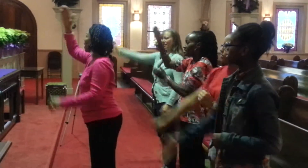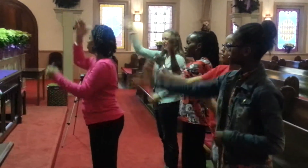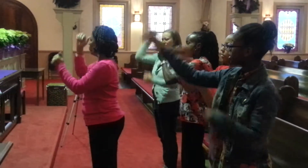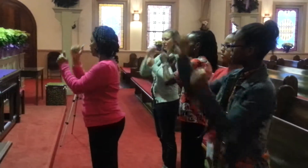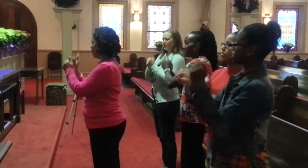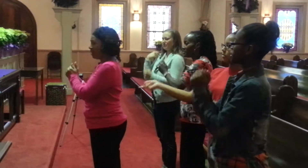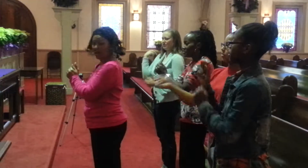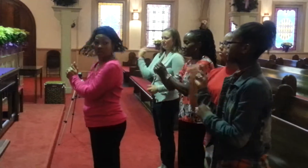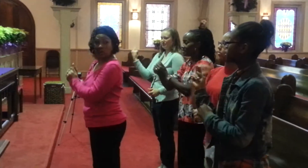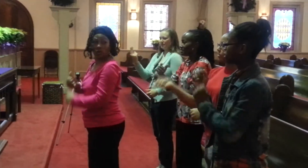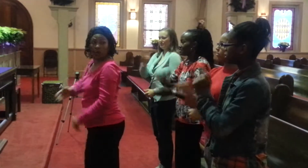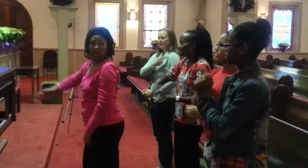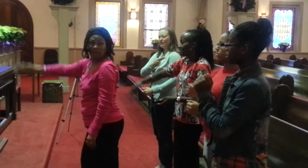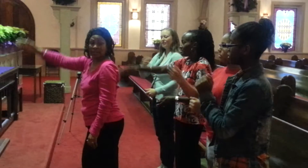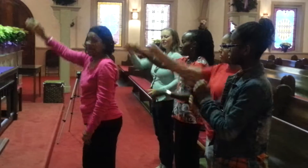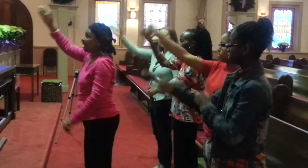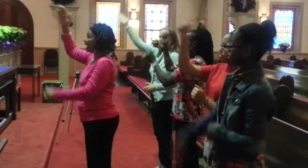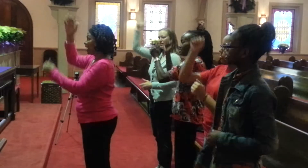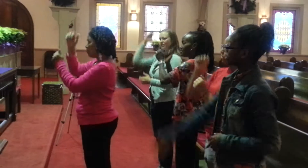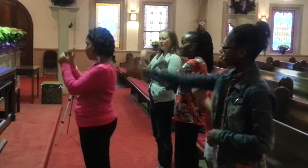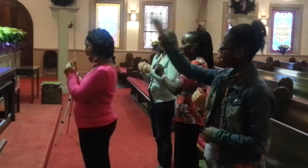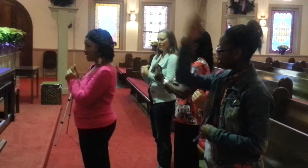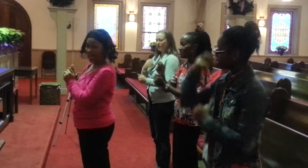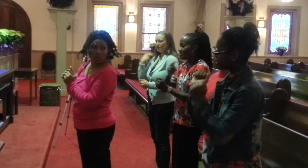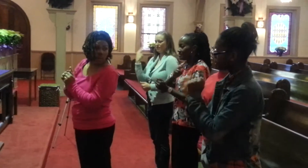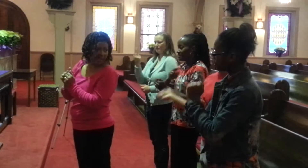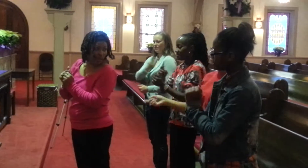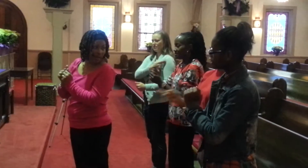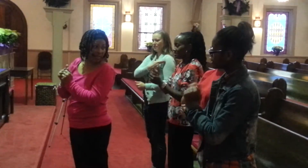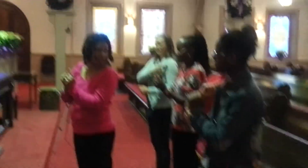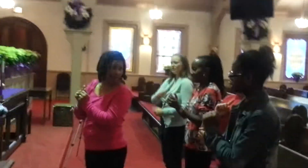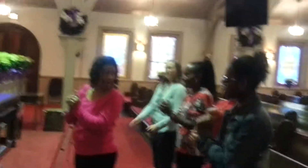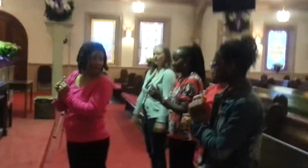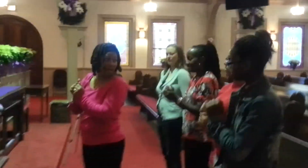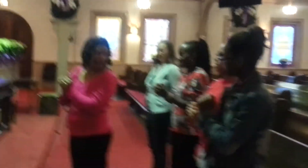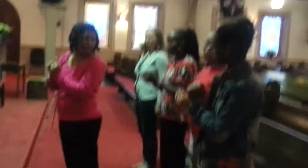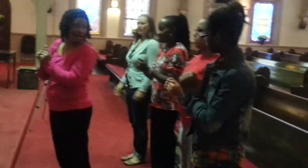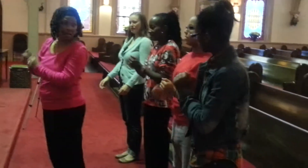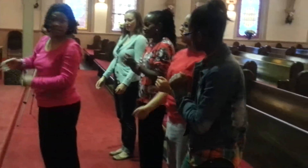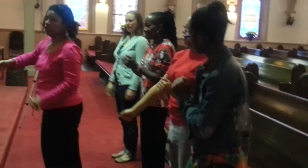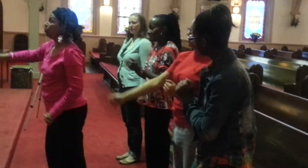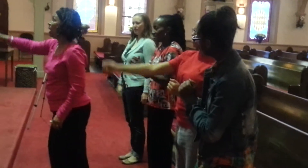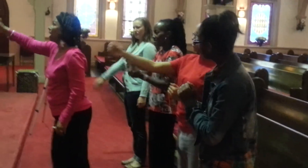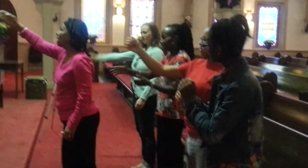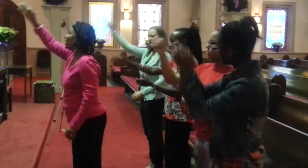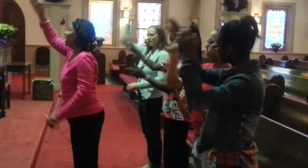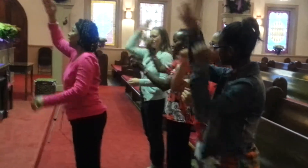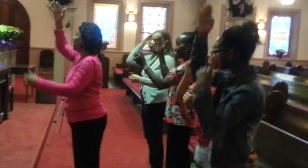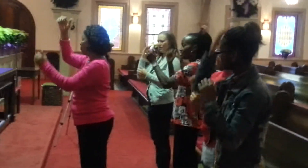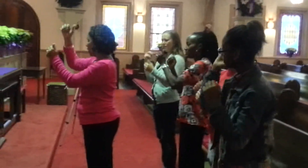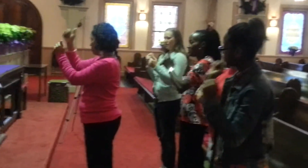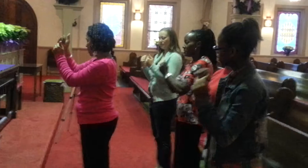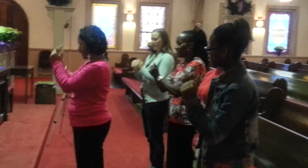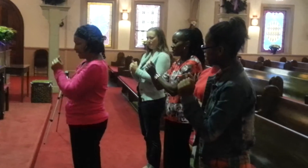God with. So you're going up to God and coming back down with the with. Okay? Let's do God and then bring it back down.